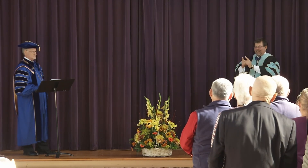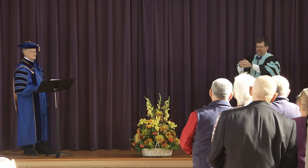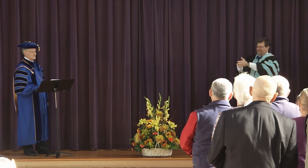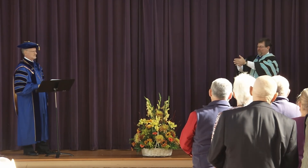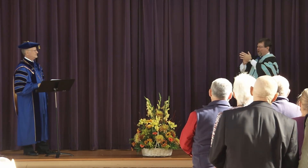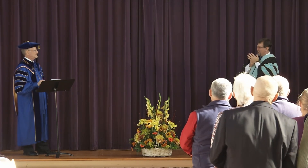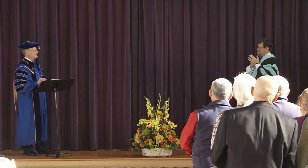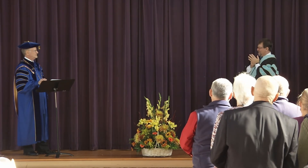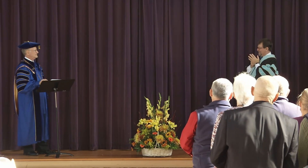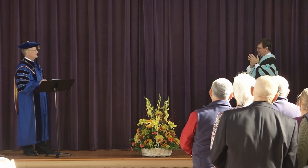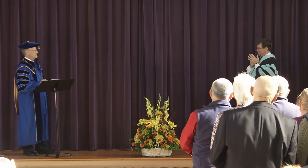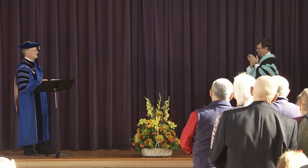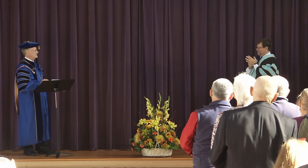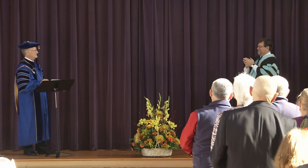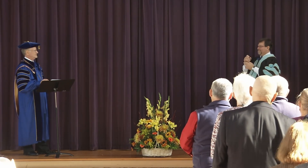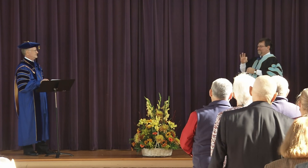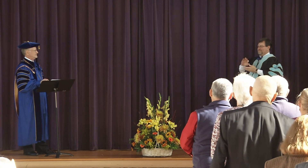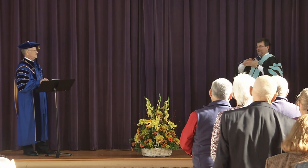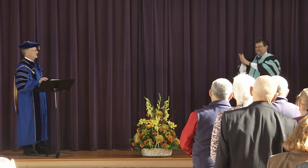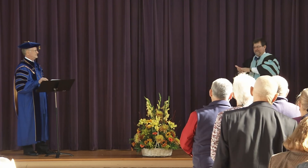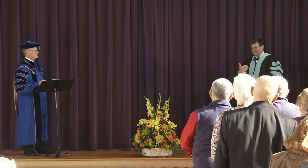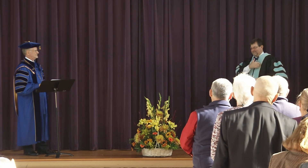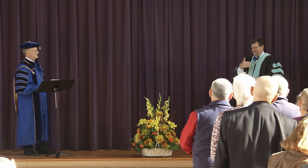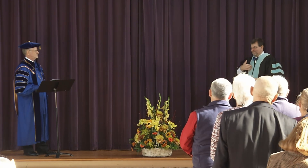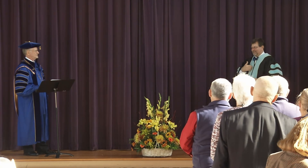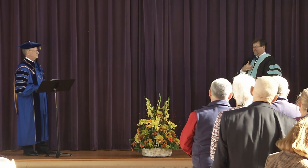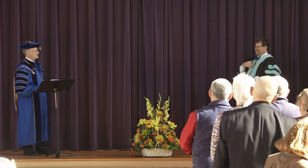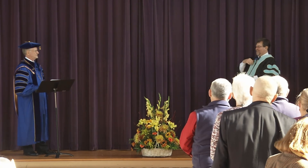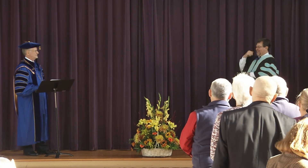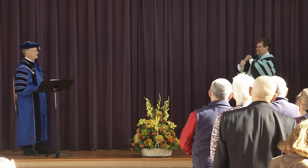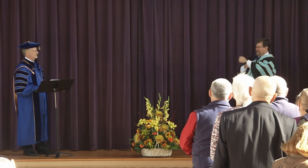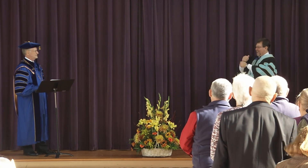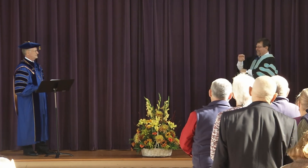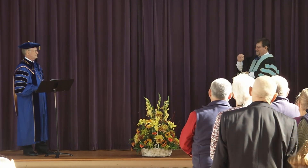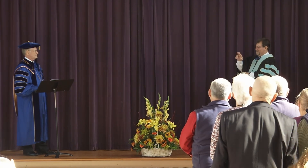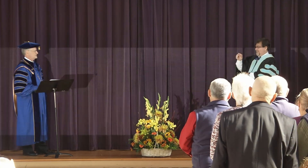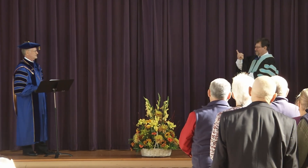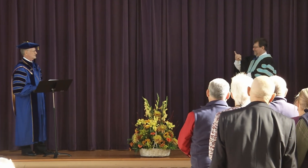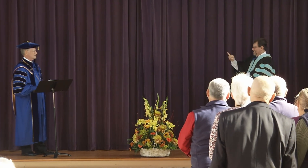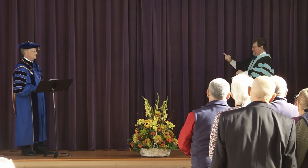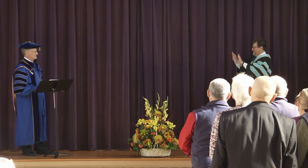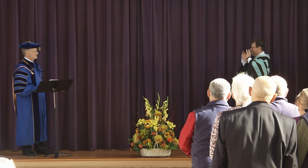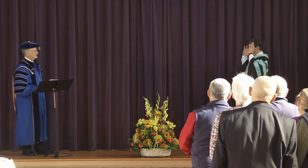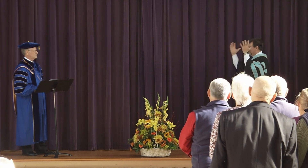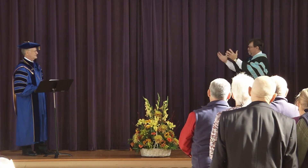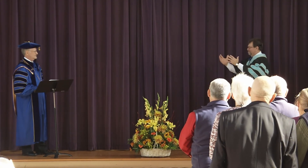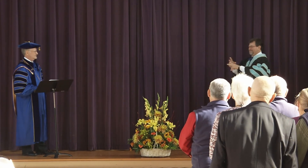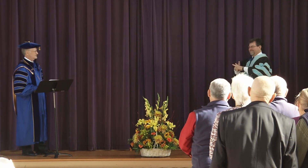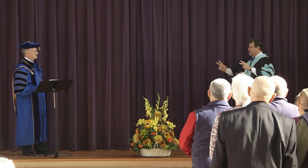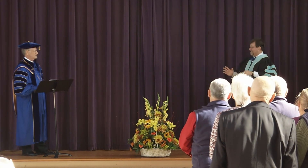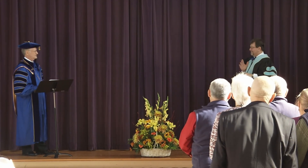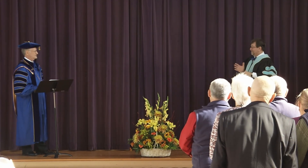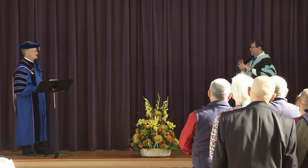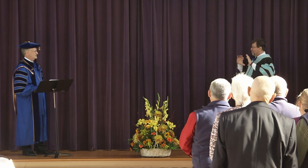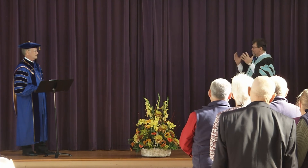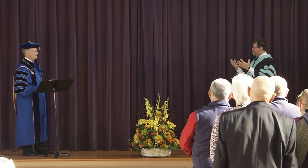They have met all of the requirements of becoming members of the Alumni Emeriti Club, which is